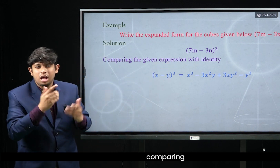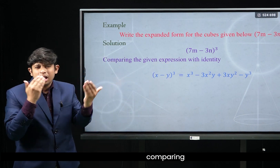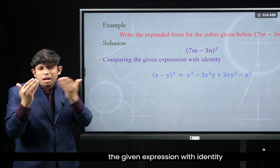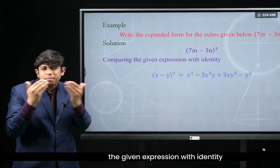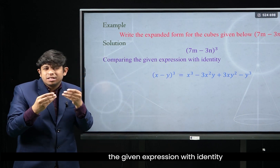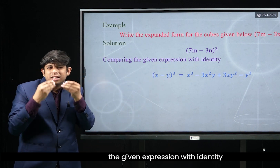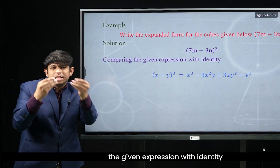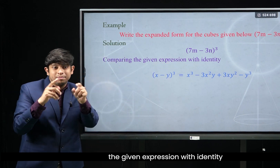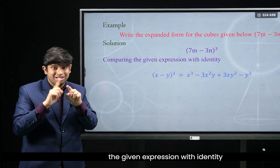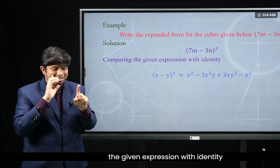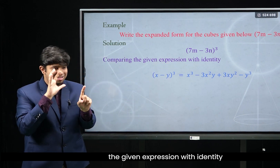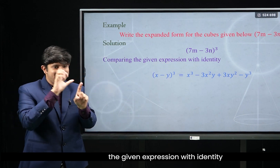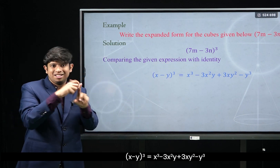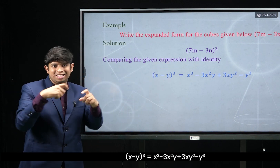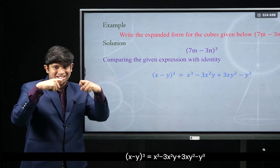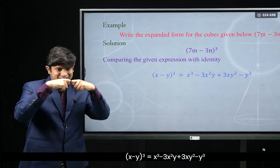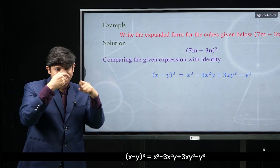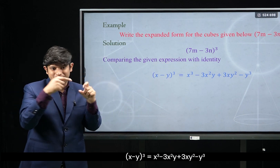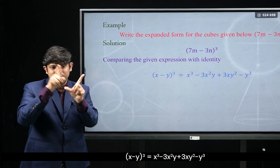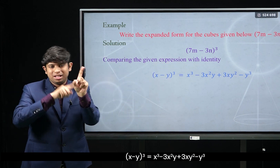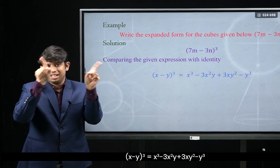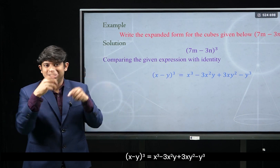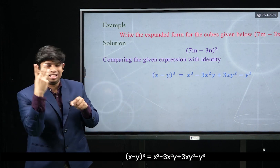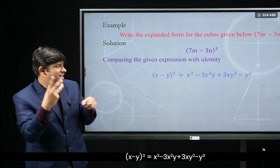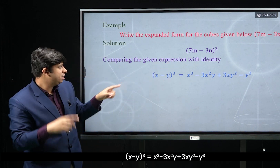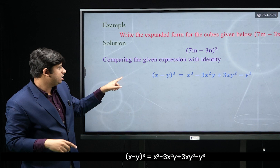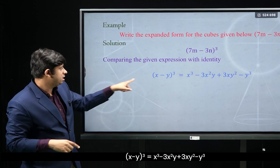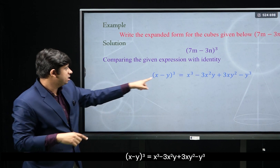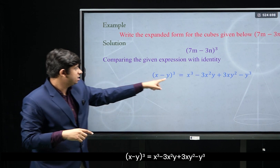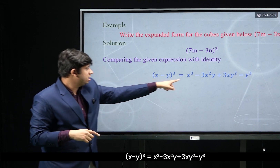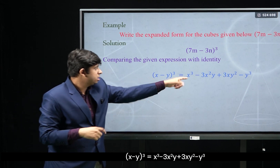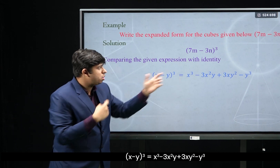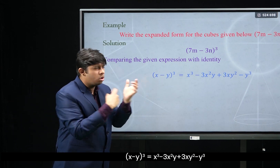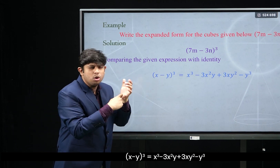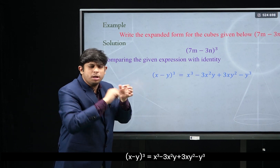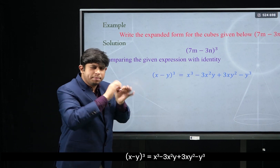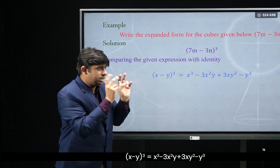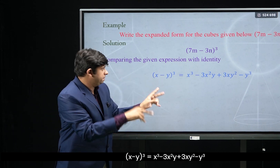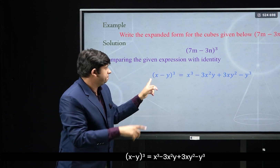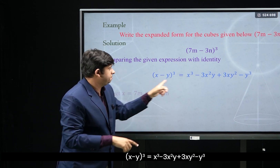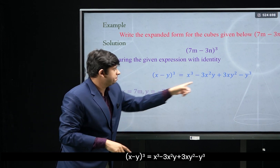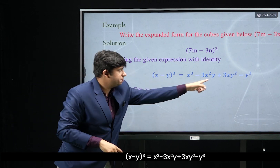Comparing the given expression with identity x minus y whole cube is equal to x cube minus 3x square y plus 3xy square minus y